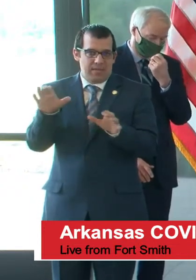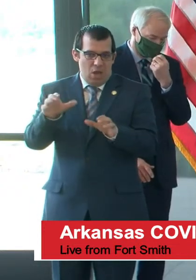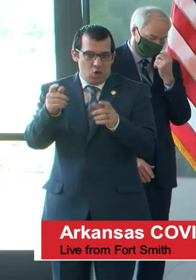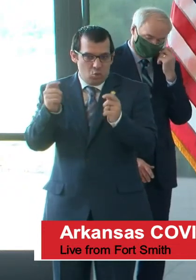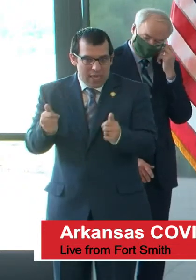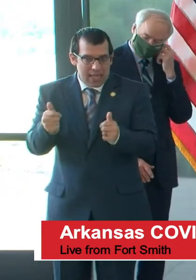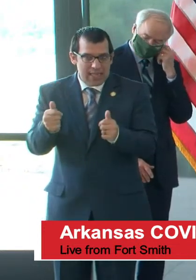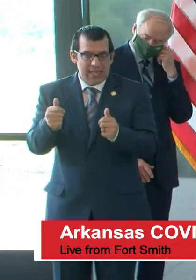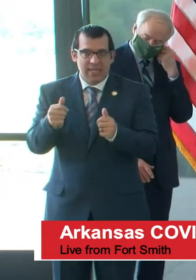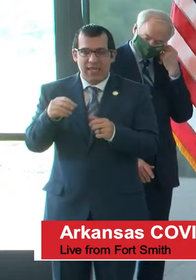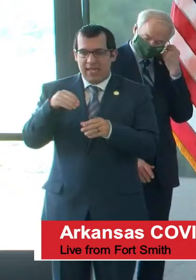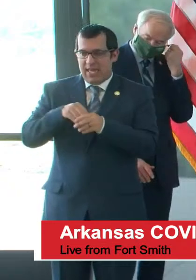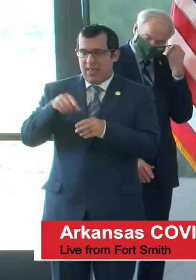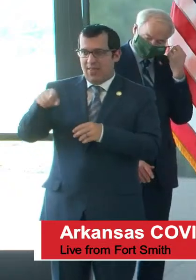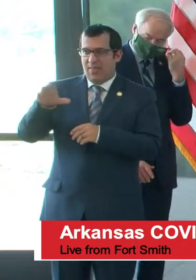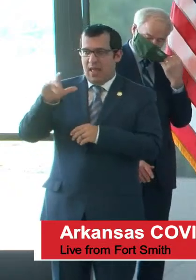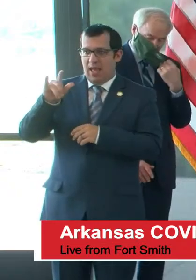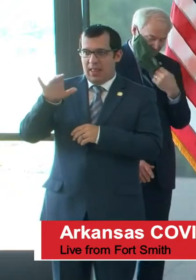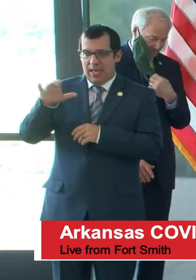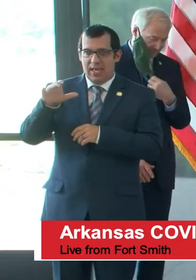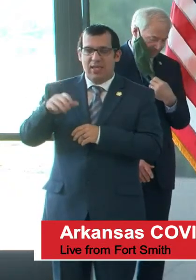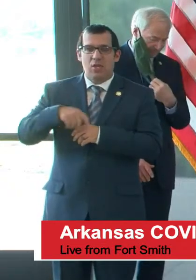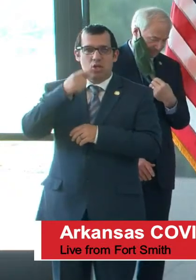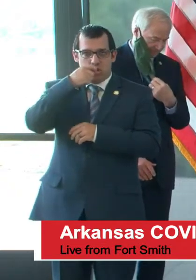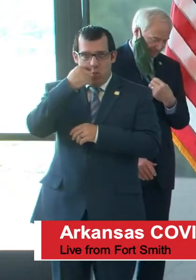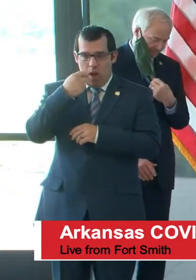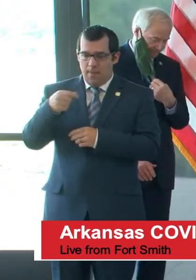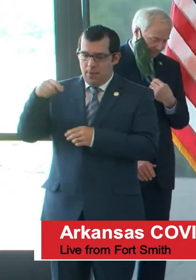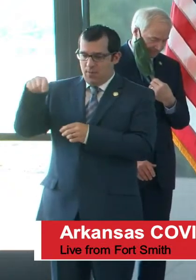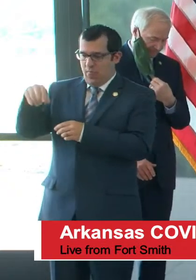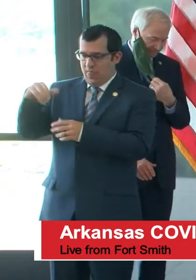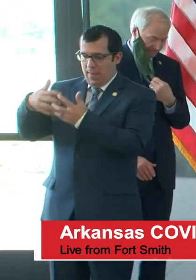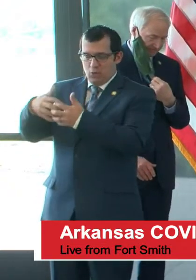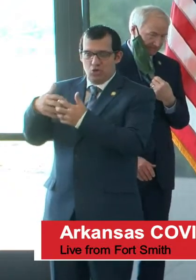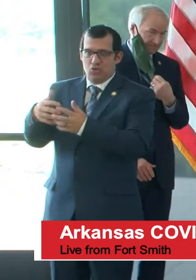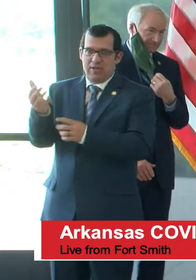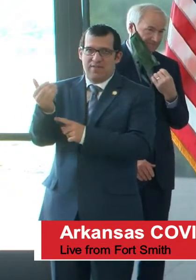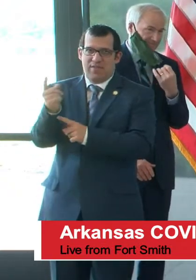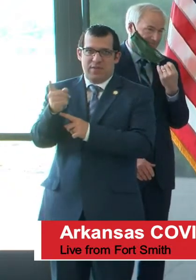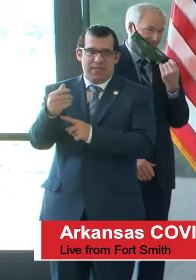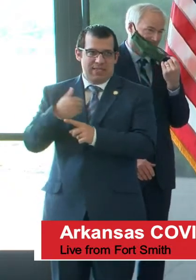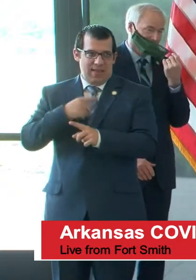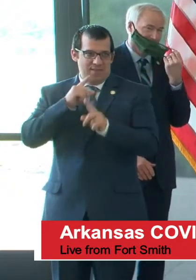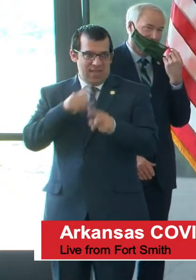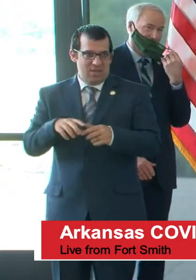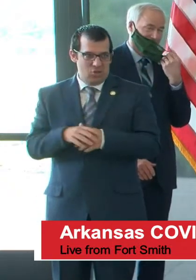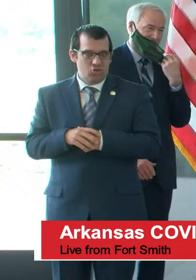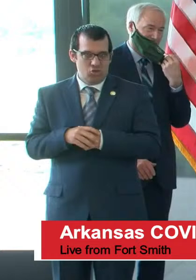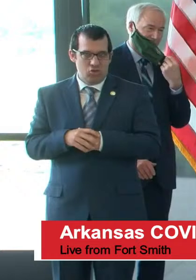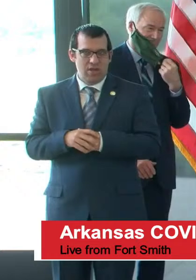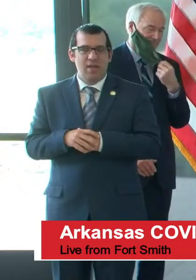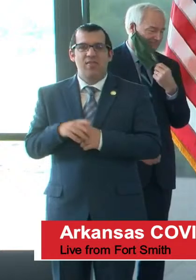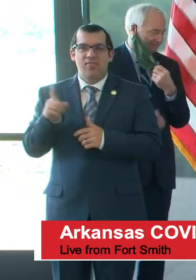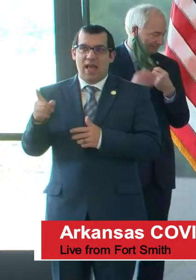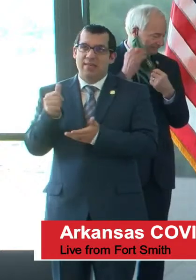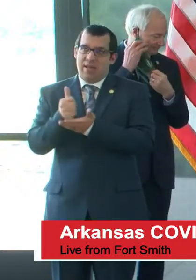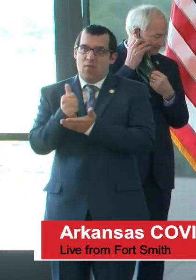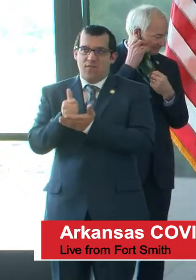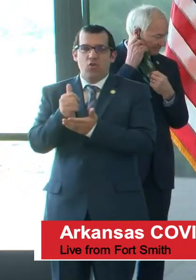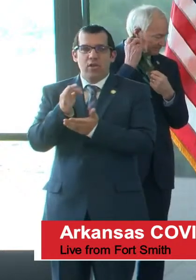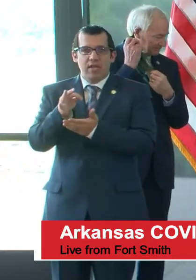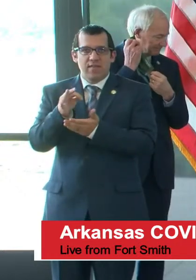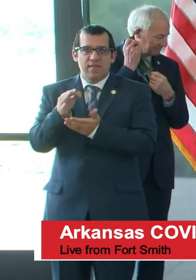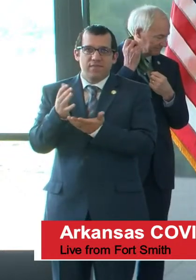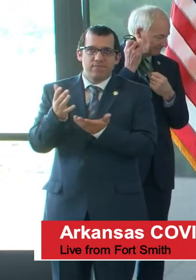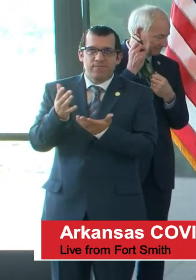quickly in the clinic setting. You take the swab, put it in the machine, and in 15 minutes you have an answer. That's very helpful if you need